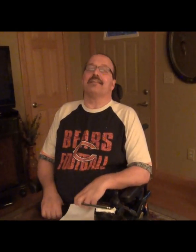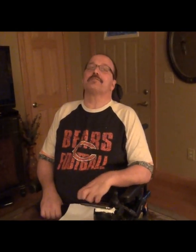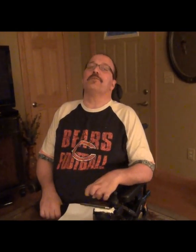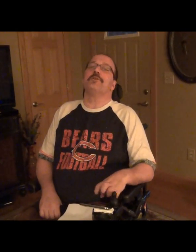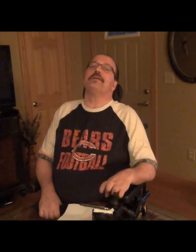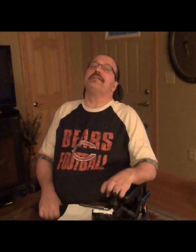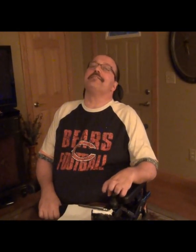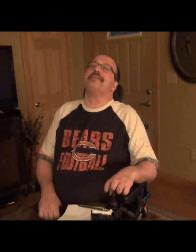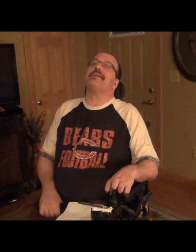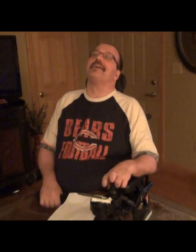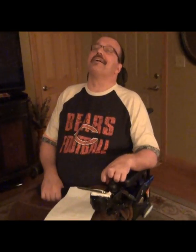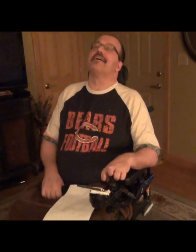go do it.